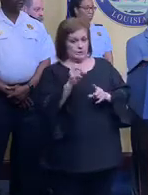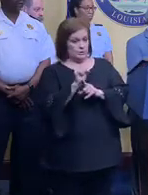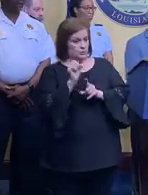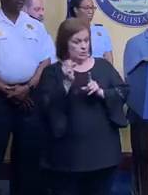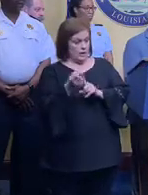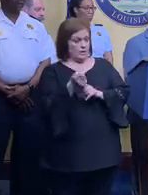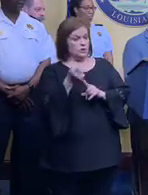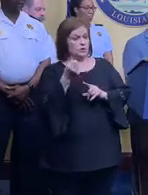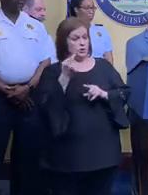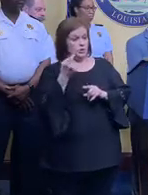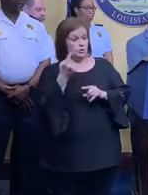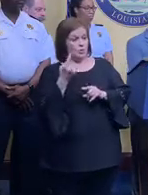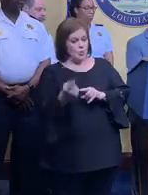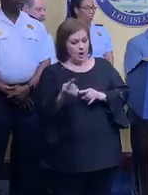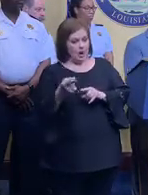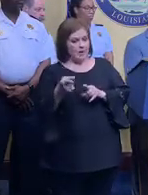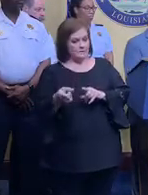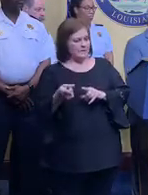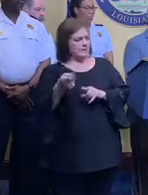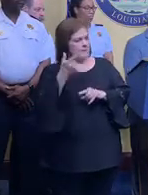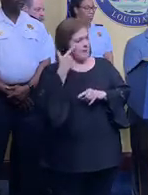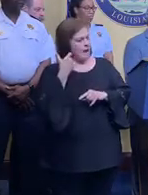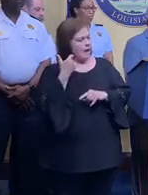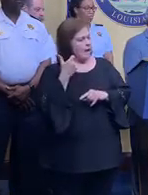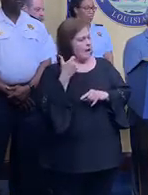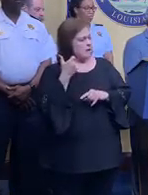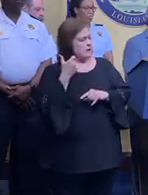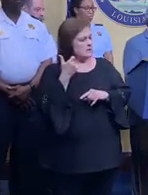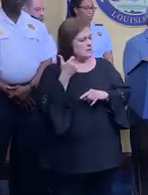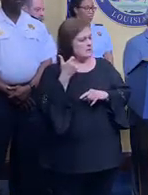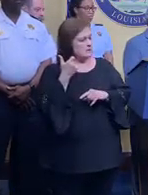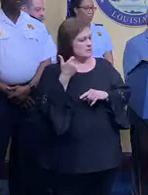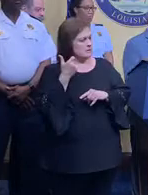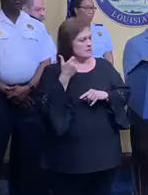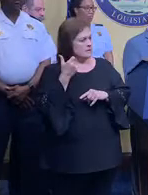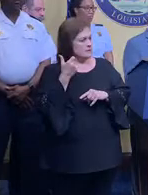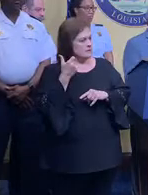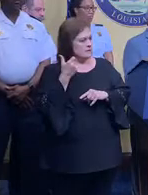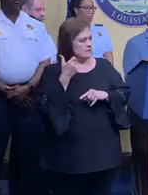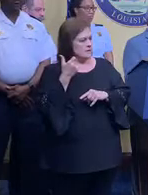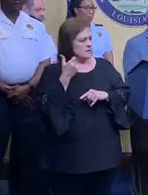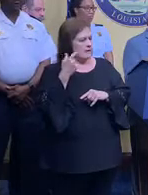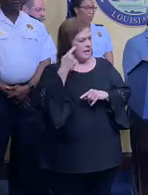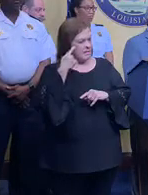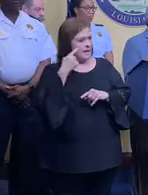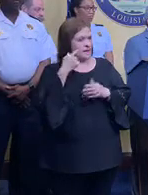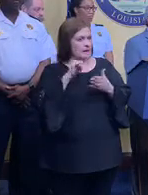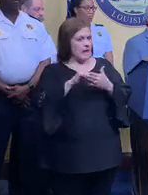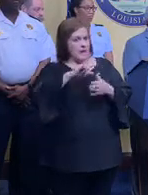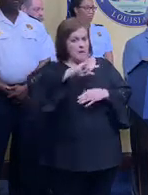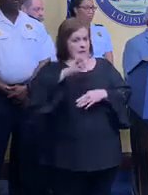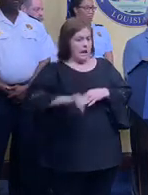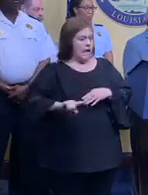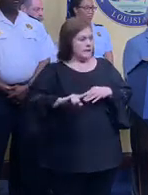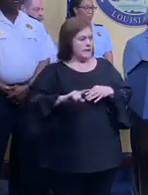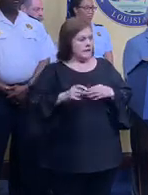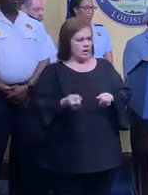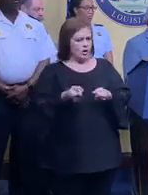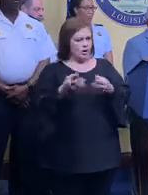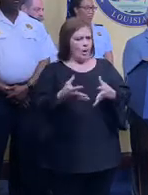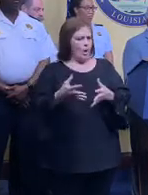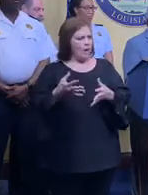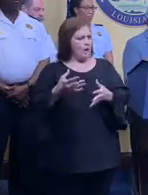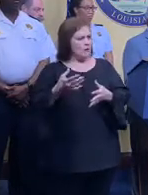situations. One that had to do with an aerial line that was impacted by, we think, lightning that tripped one of the